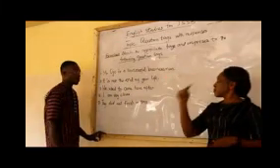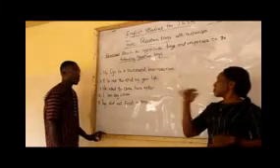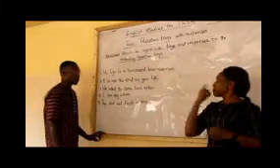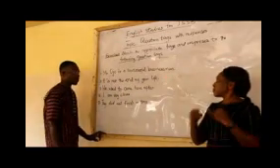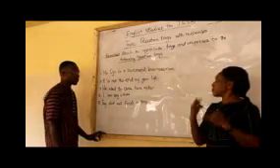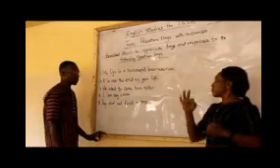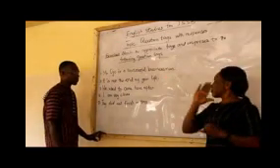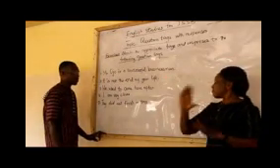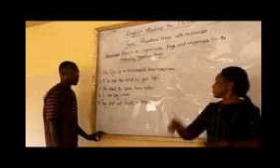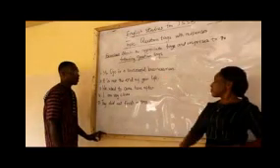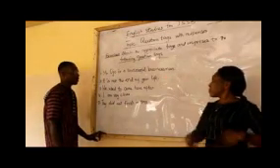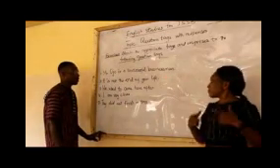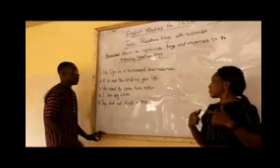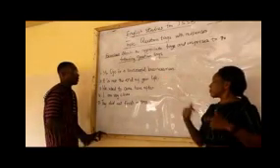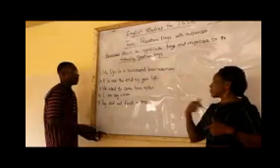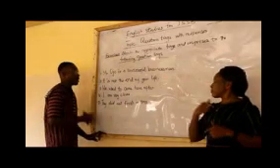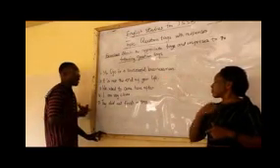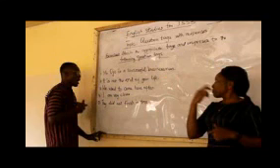often.